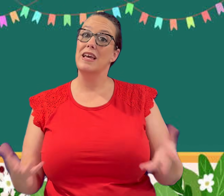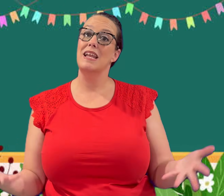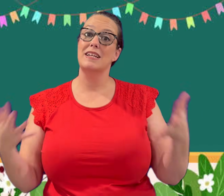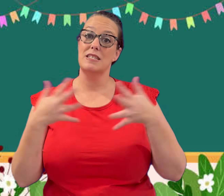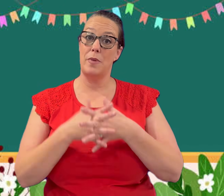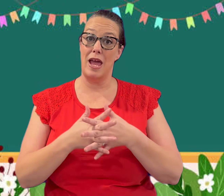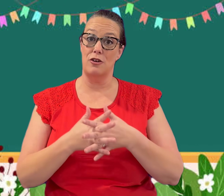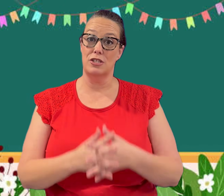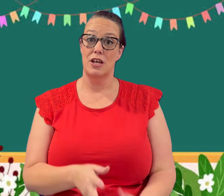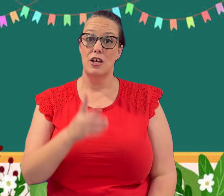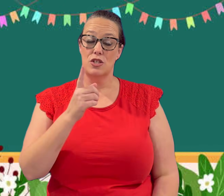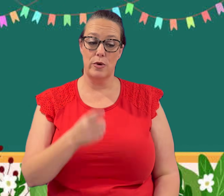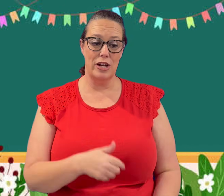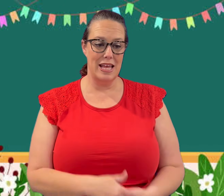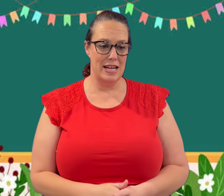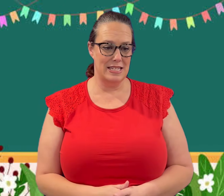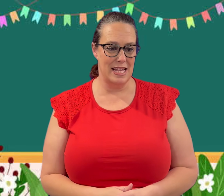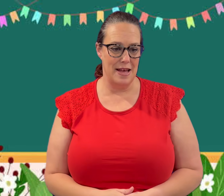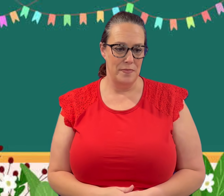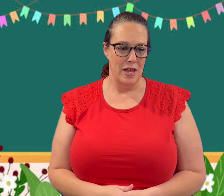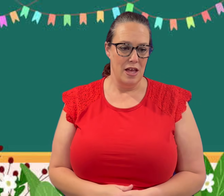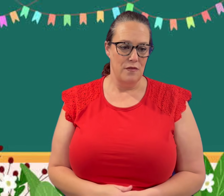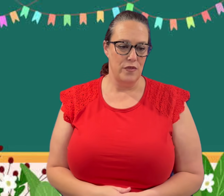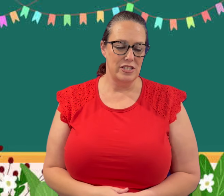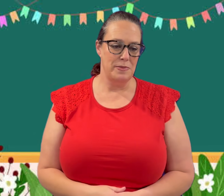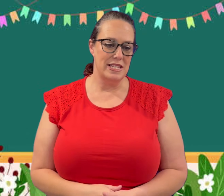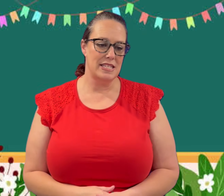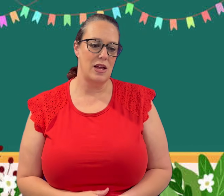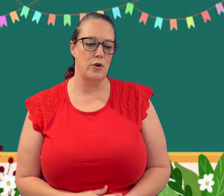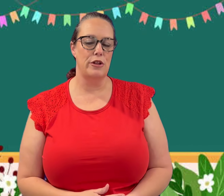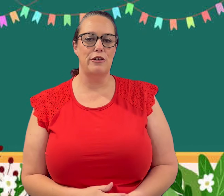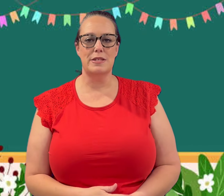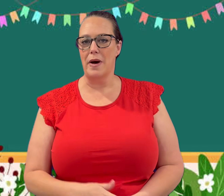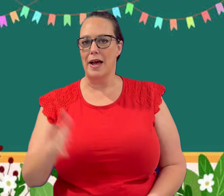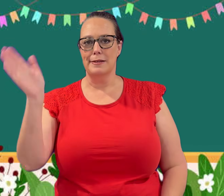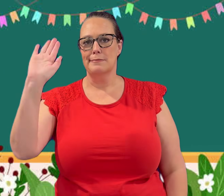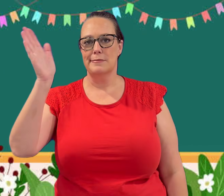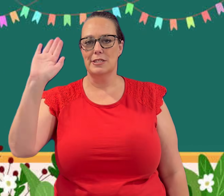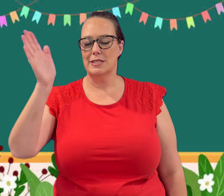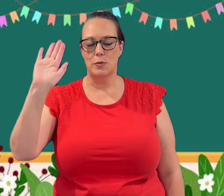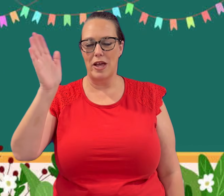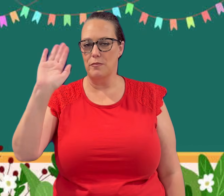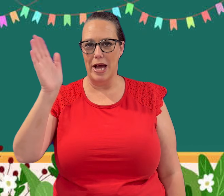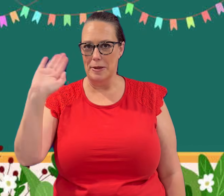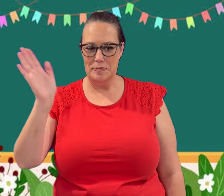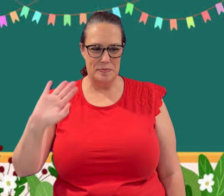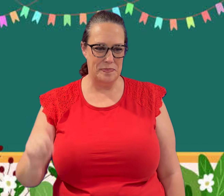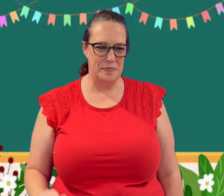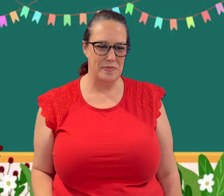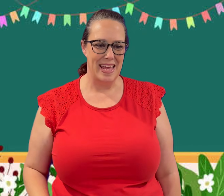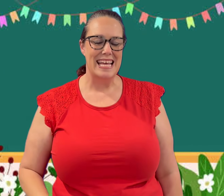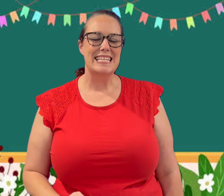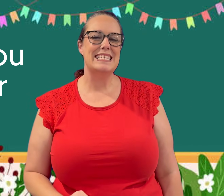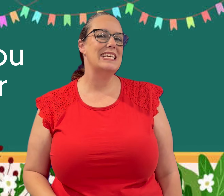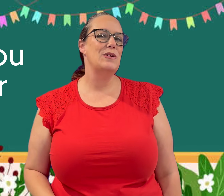connect as pairs. So we're going to get into that. First basic sign we're going to learn is bye. Just wave bye. See you